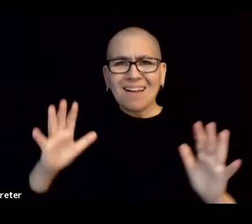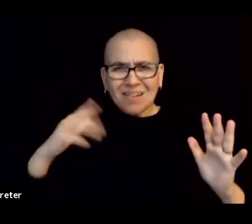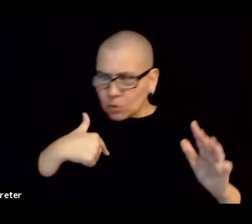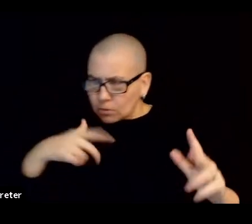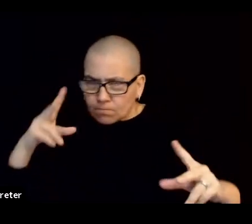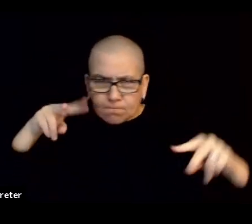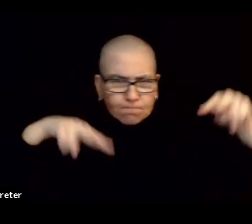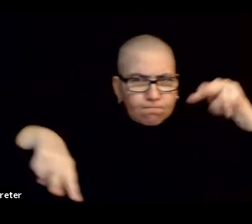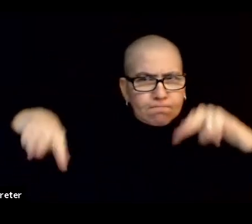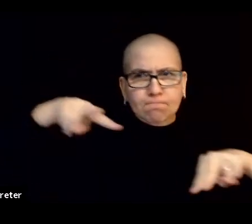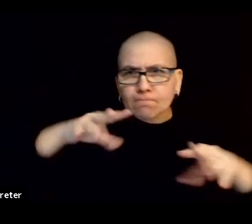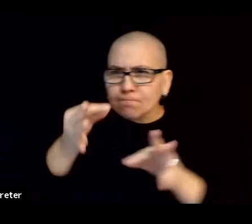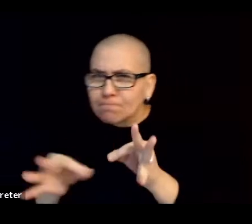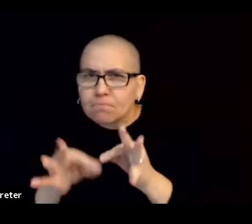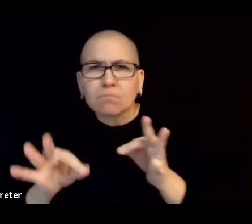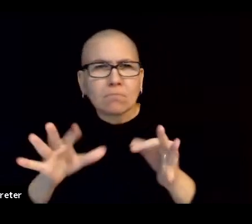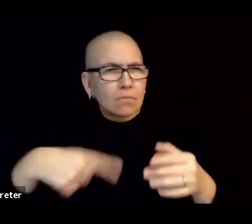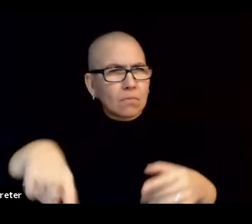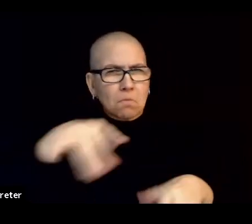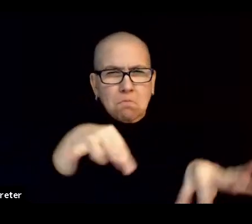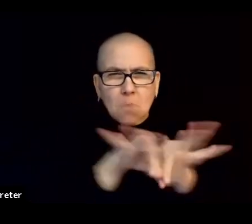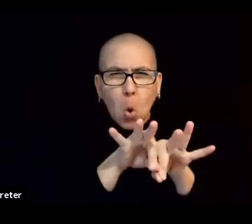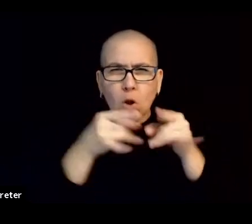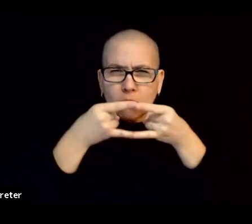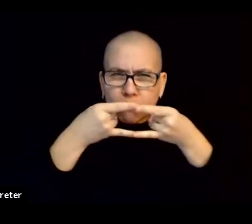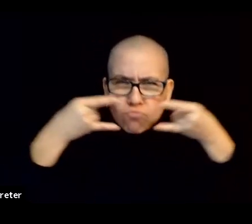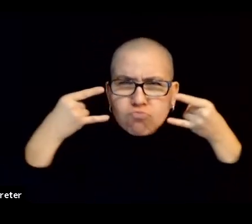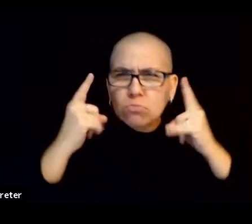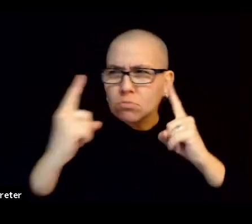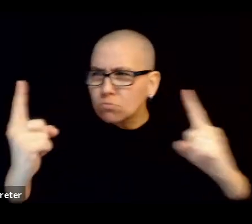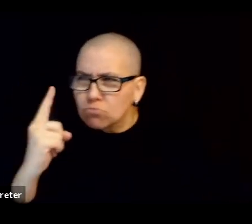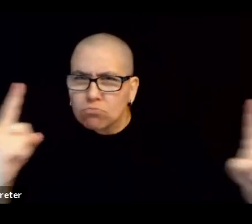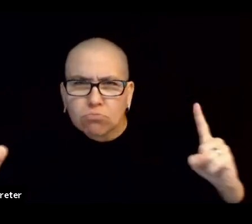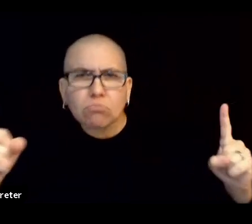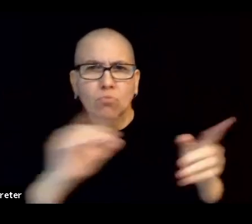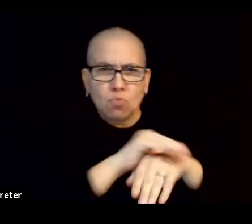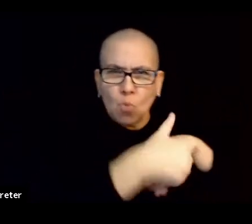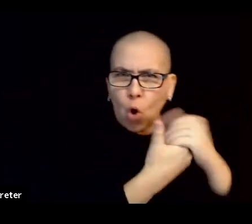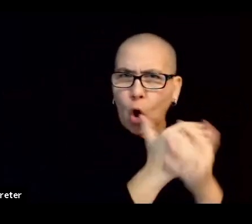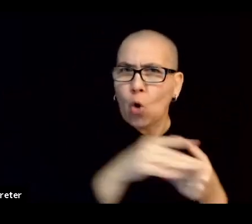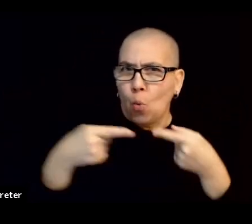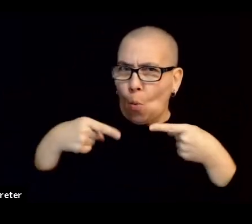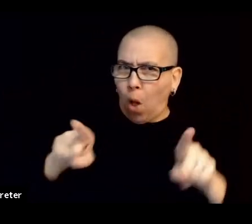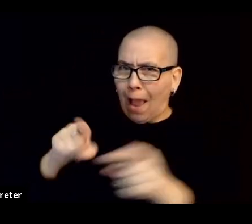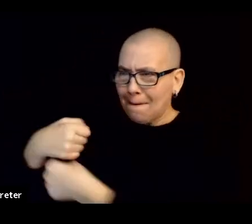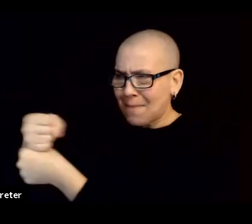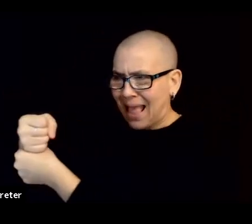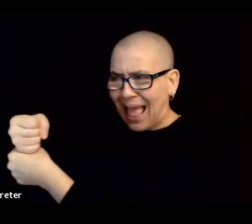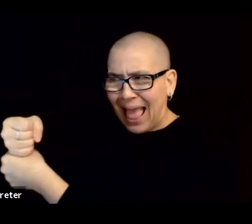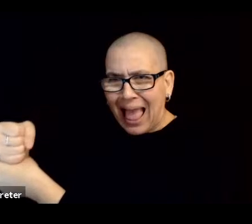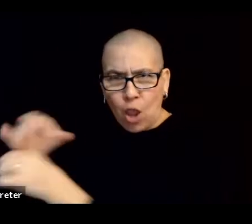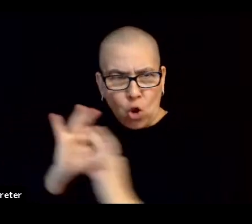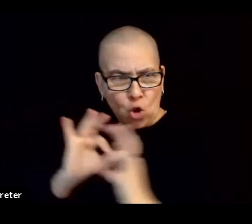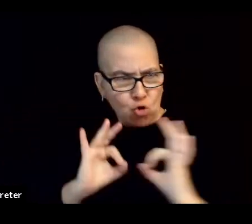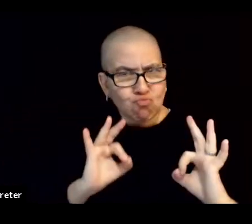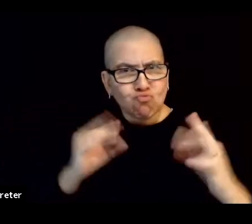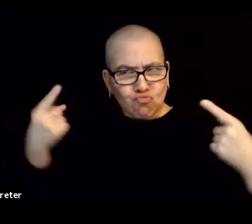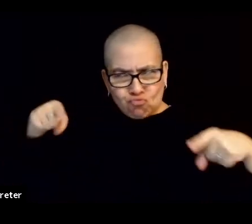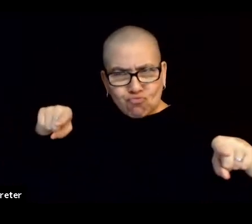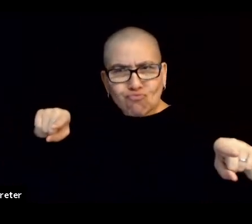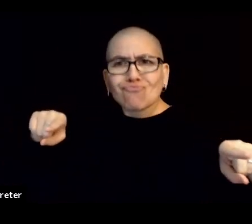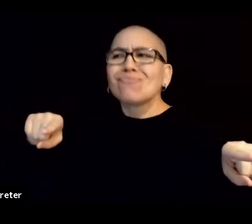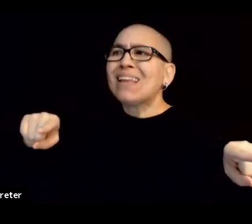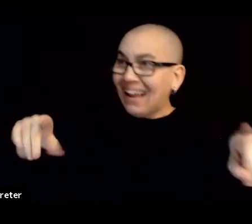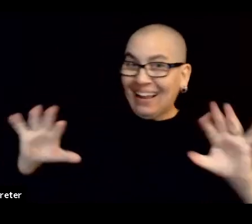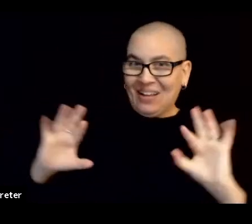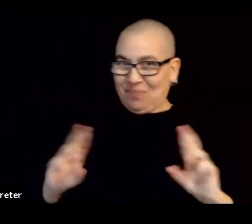and hand washing that can slow the spread of this. The good news is that we never waited in the spring around our testing